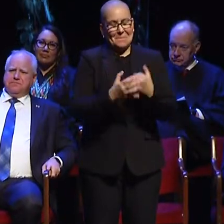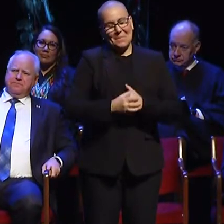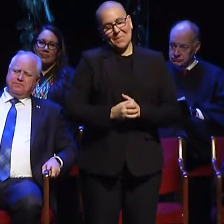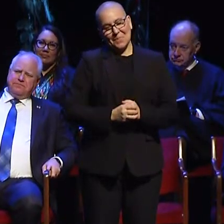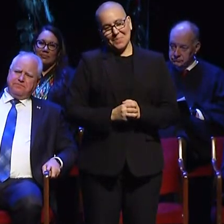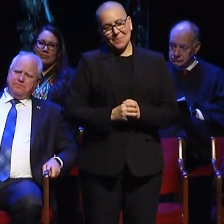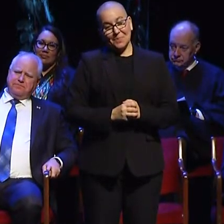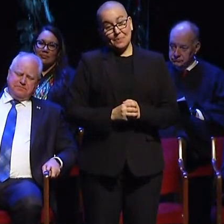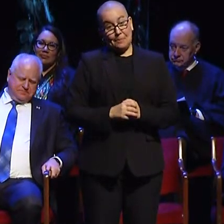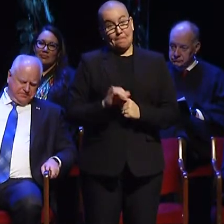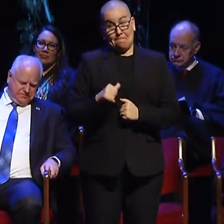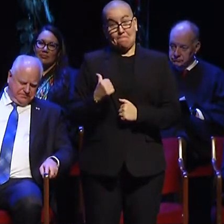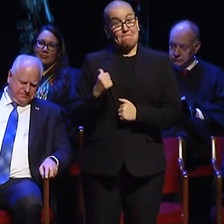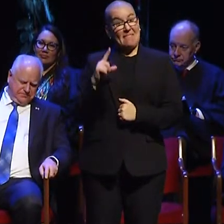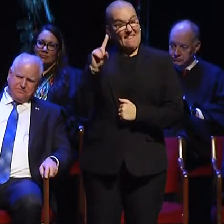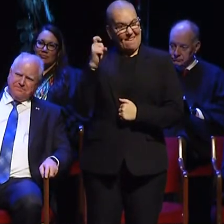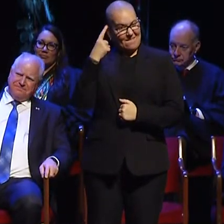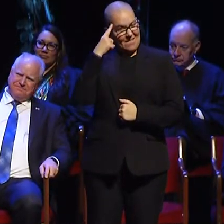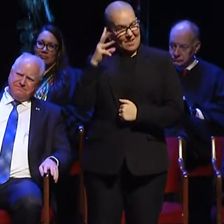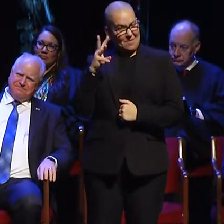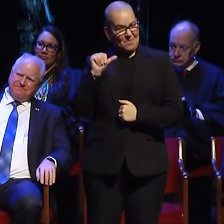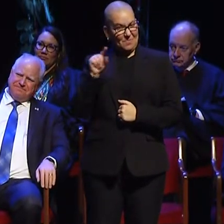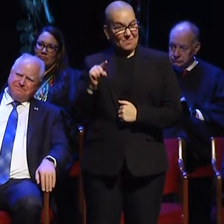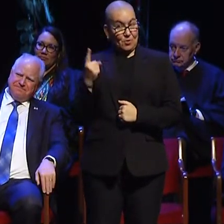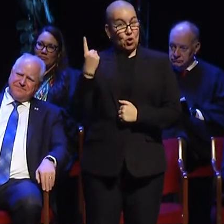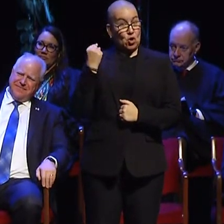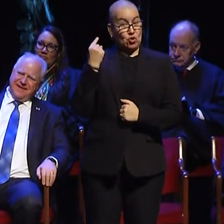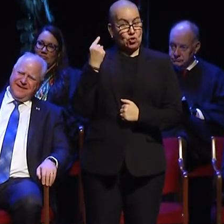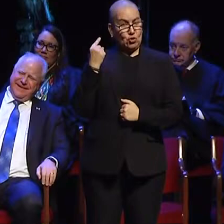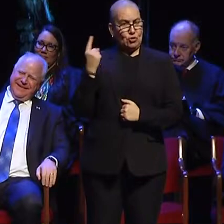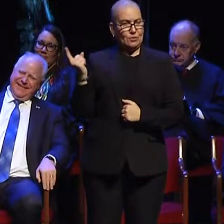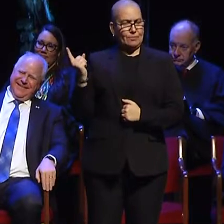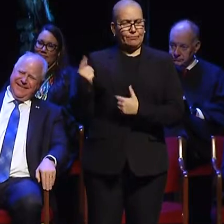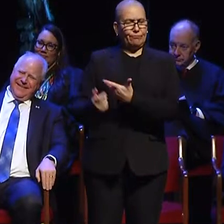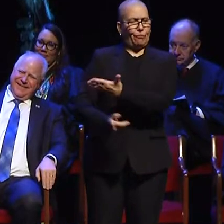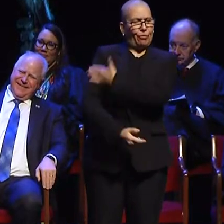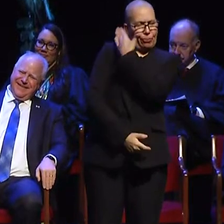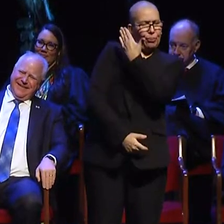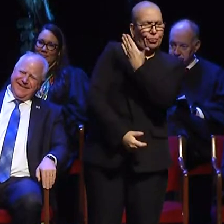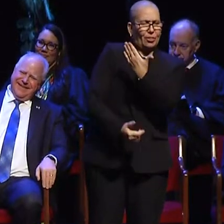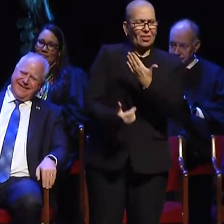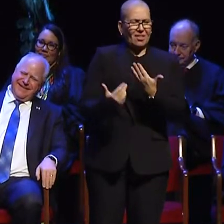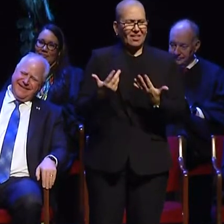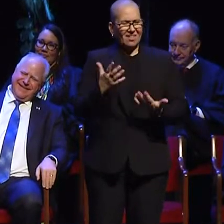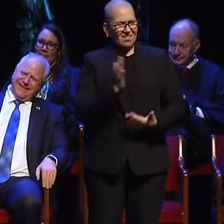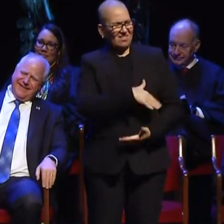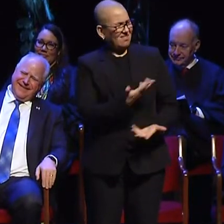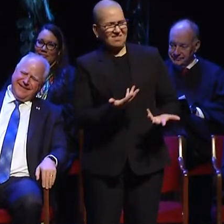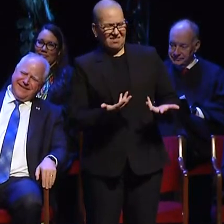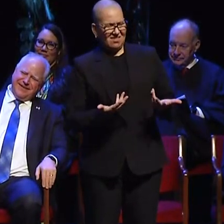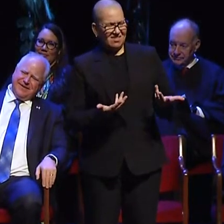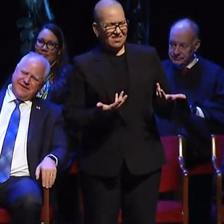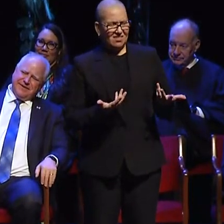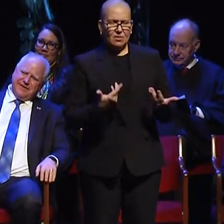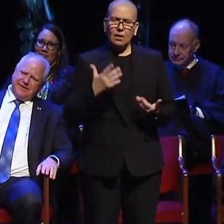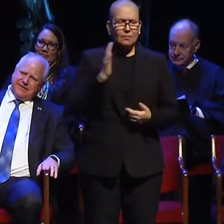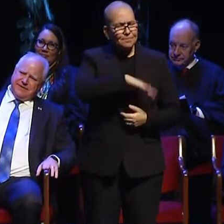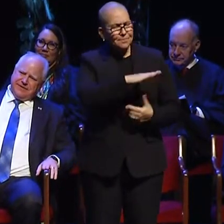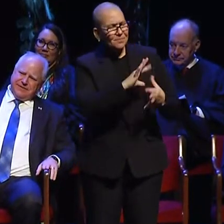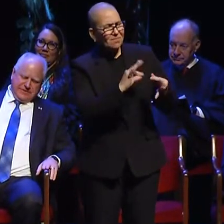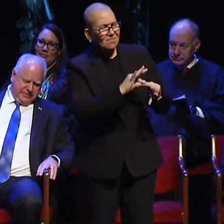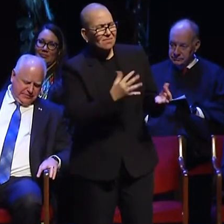year, he hit me in the arm. He does that. If you know Tim Walz, he'll hit you in the arm. And he